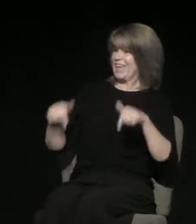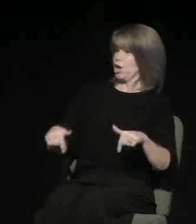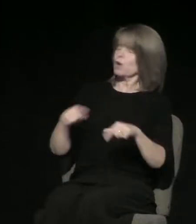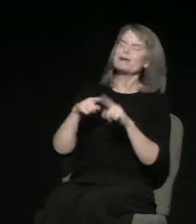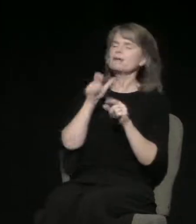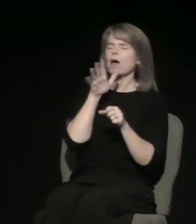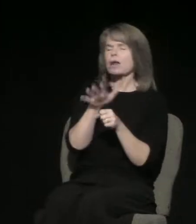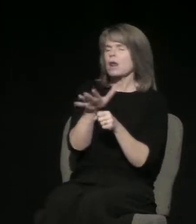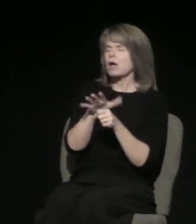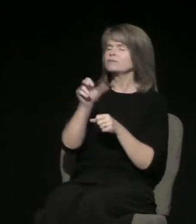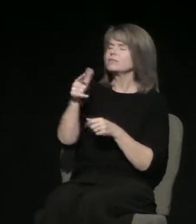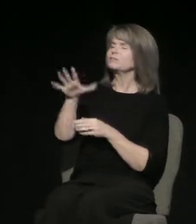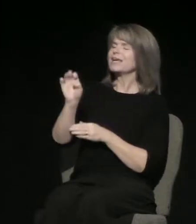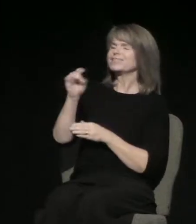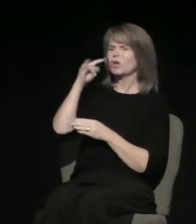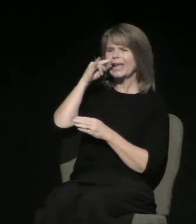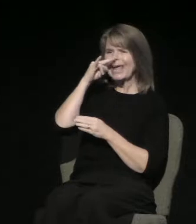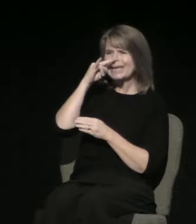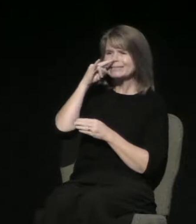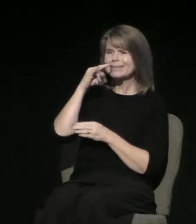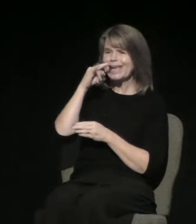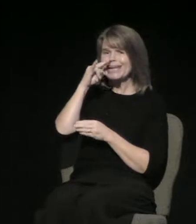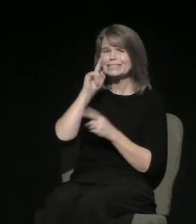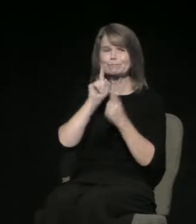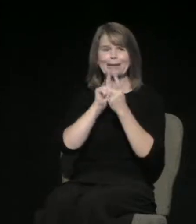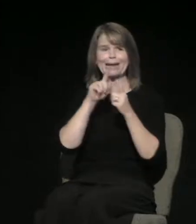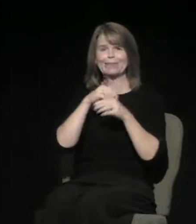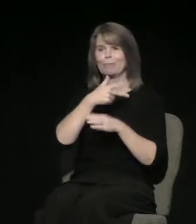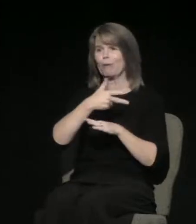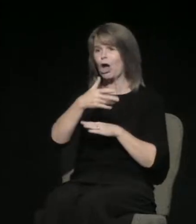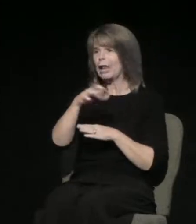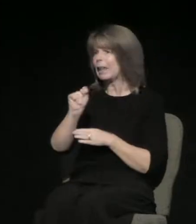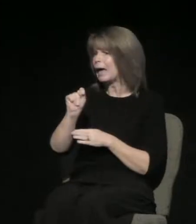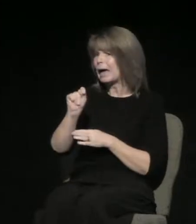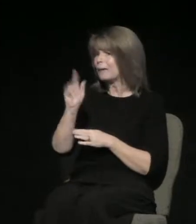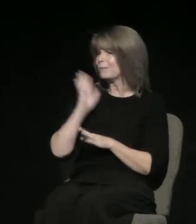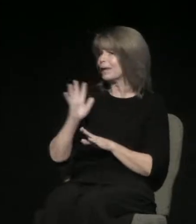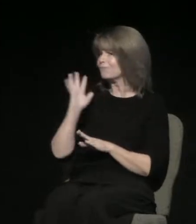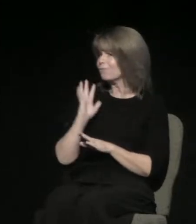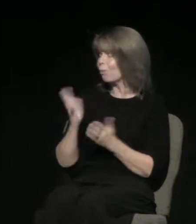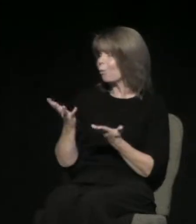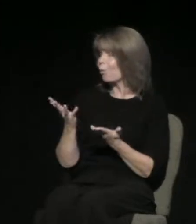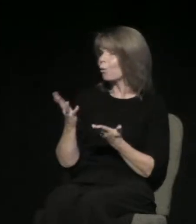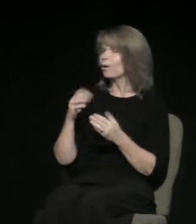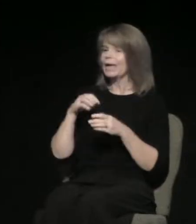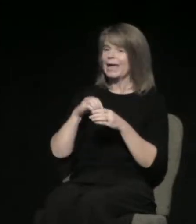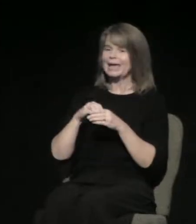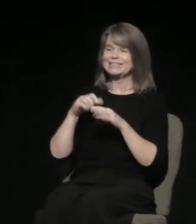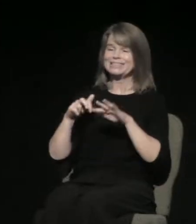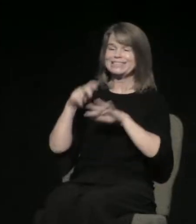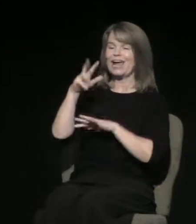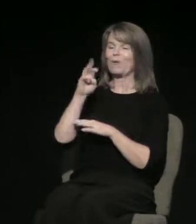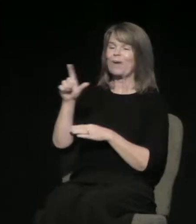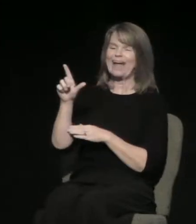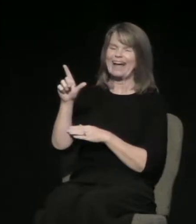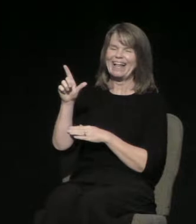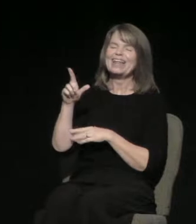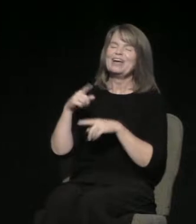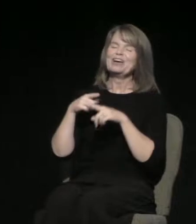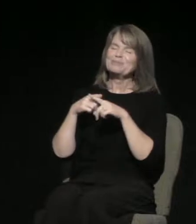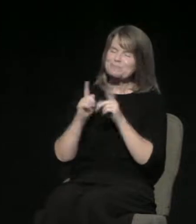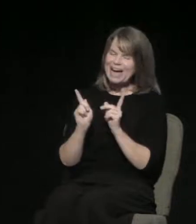they were having their small groups Out in Volkswagen buses Out in the parking lot You know And in stairwells Any place they could find